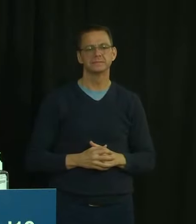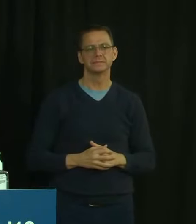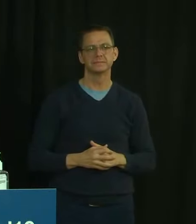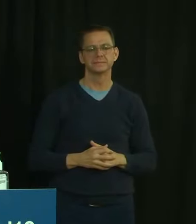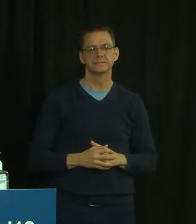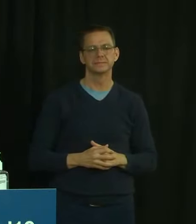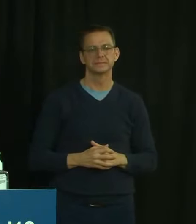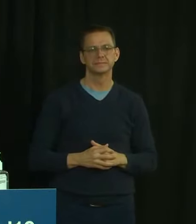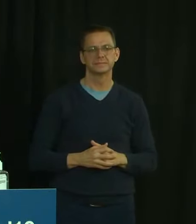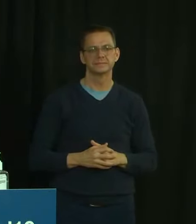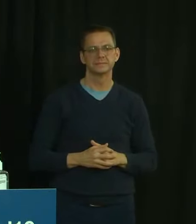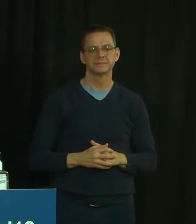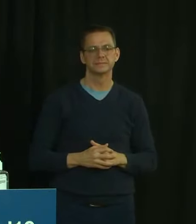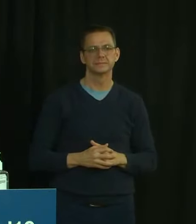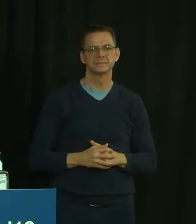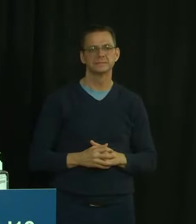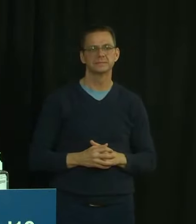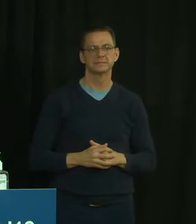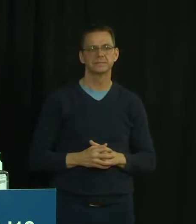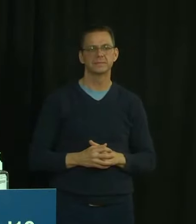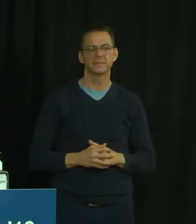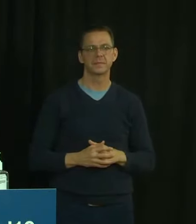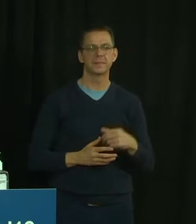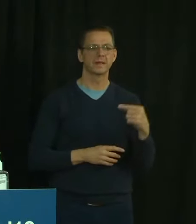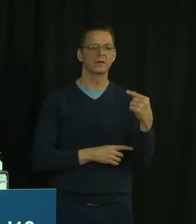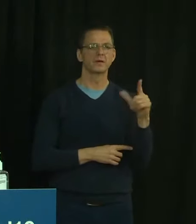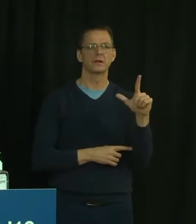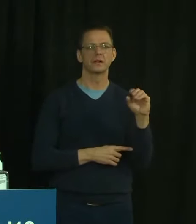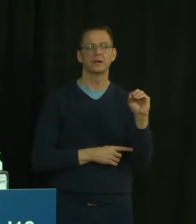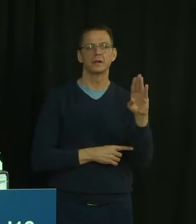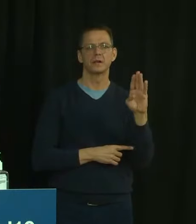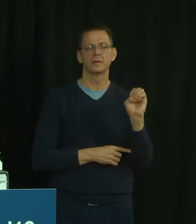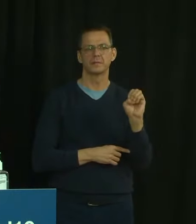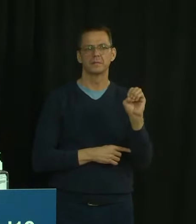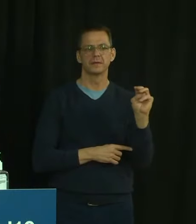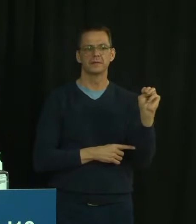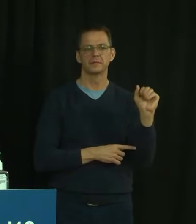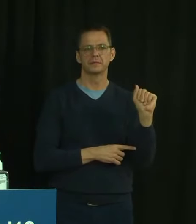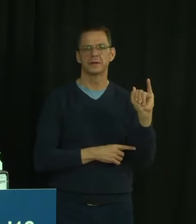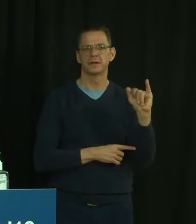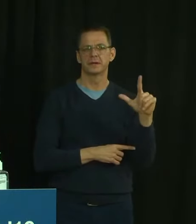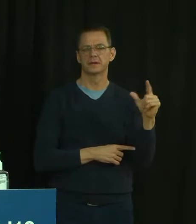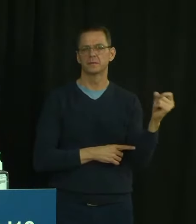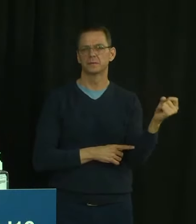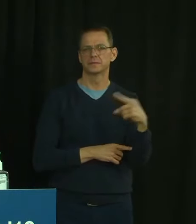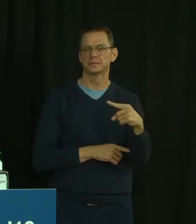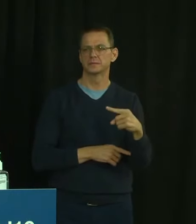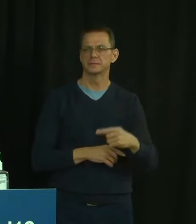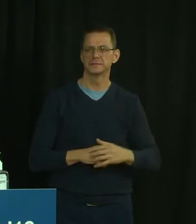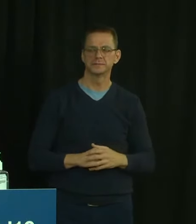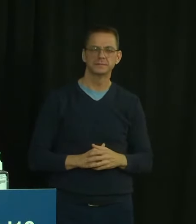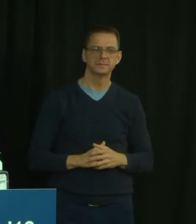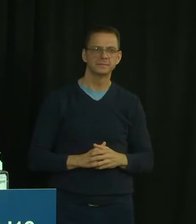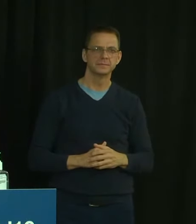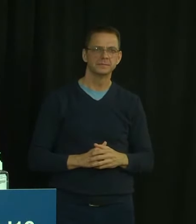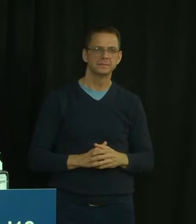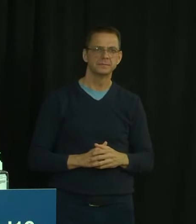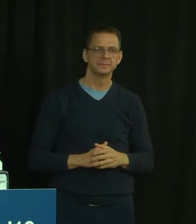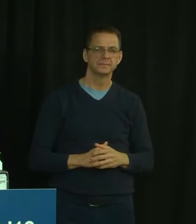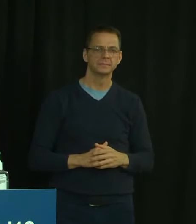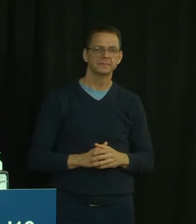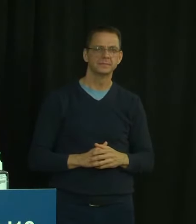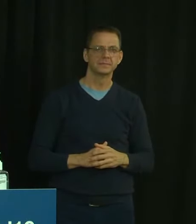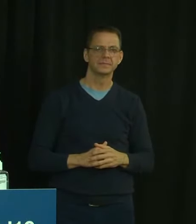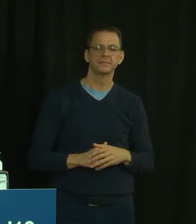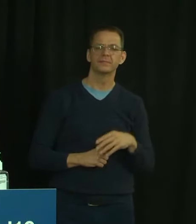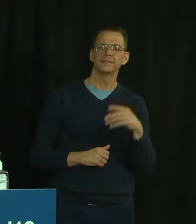Next is James Keller with the Globe and Mail. Go ahead, James. Hi, Dr. Hinshaw. In BC, we just heard the health officer